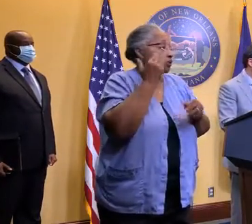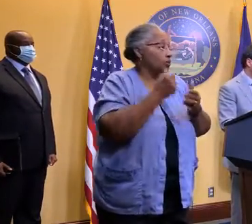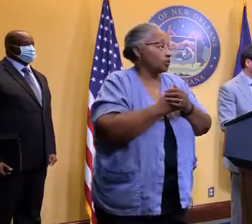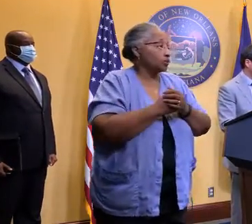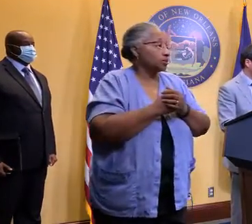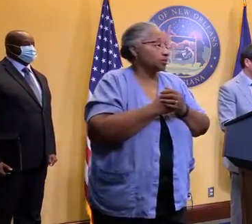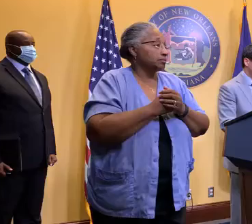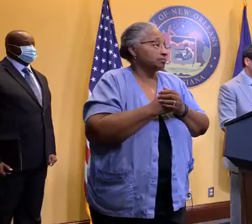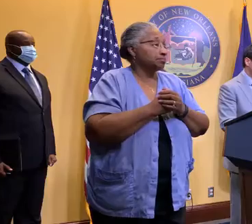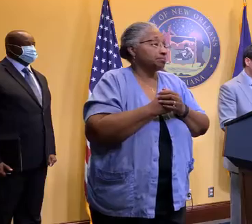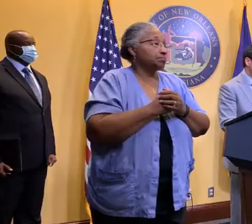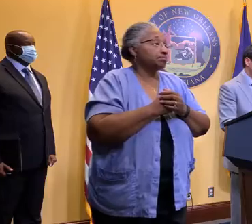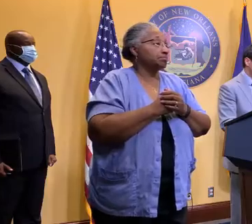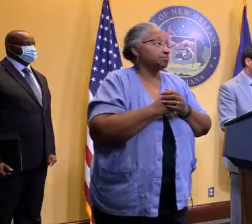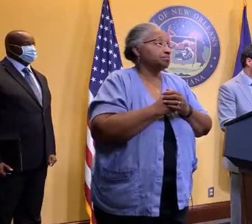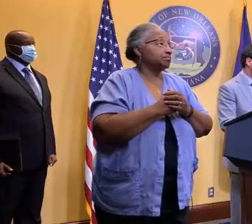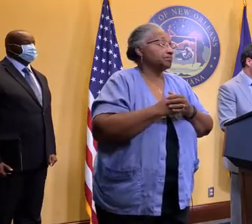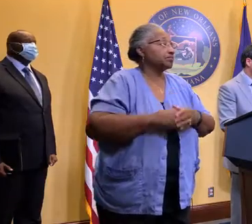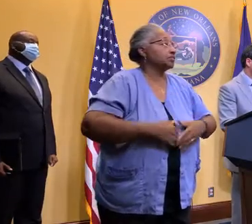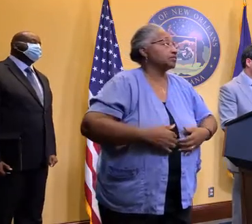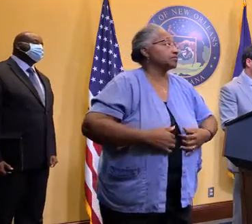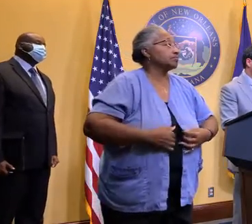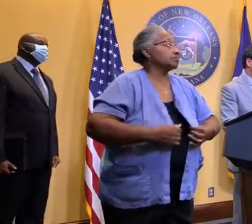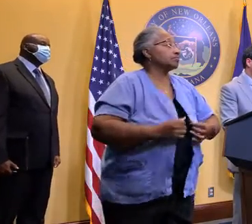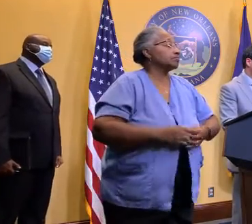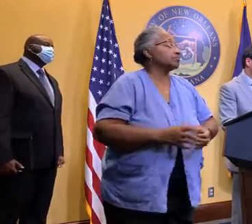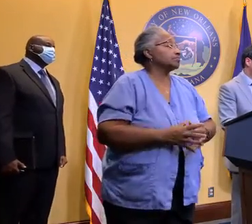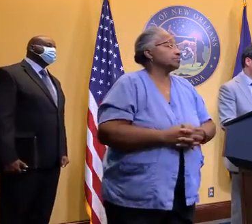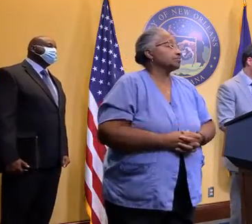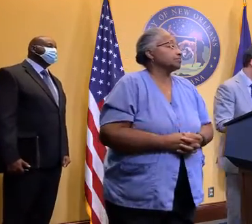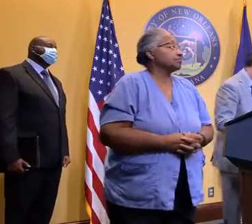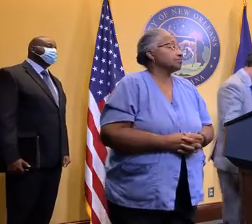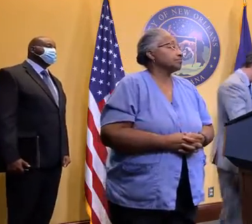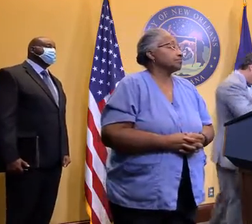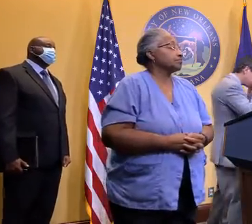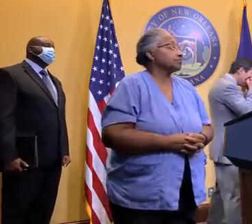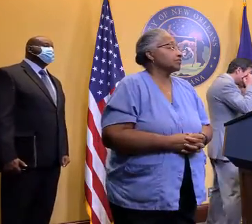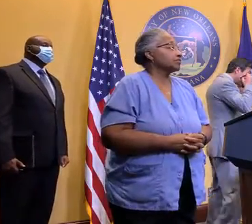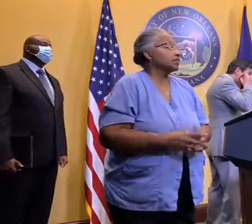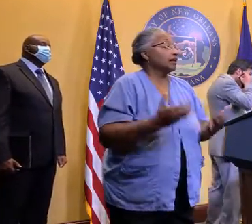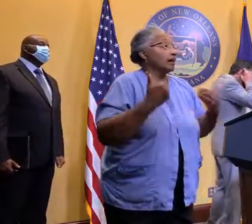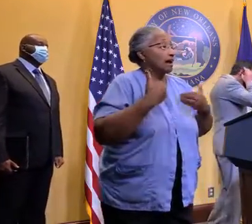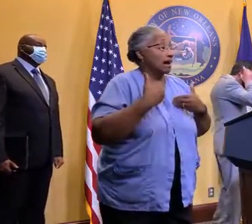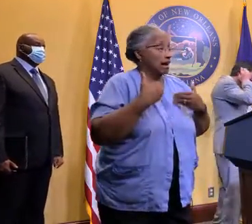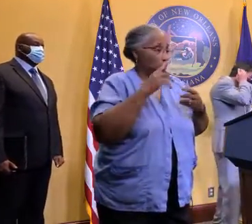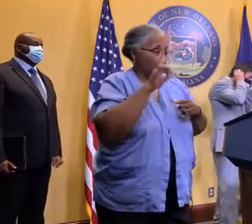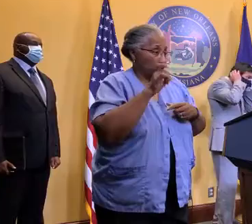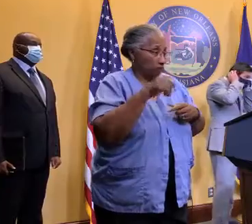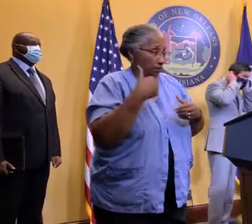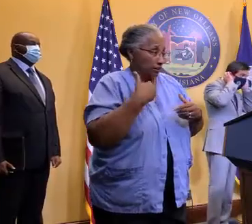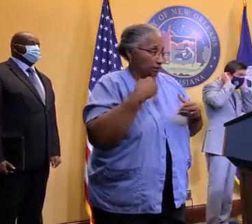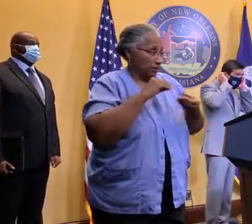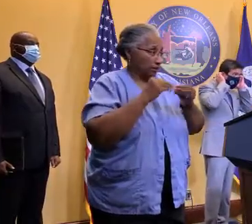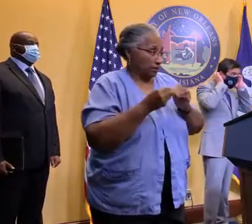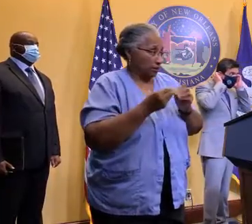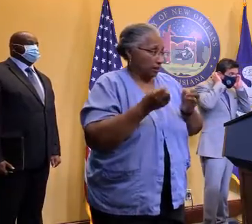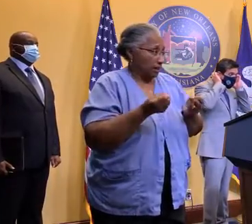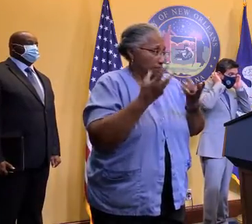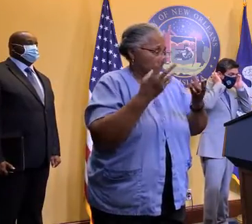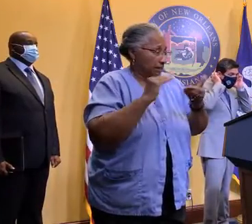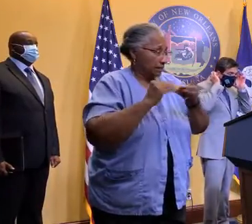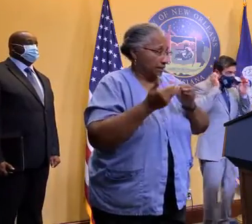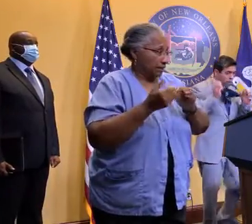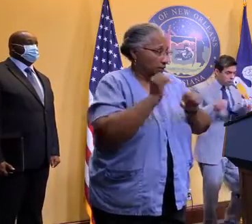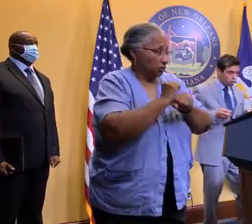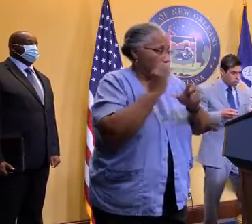the can down the road. WWL followed by Fox 8. Do we have a number on how many city employees this is